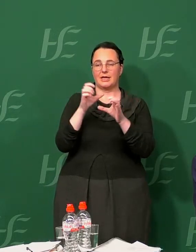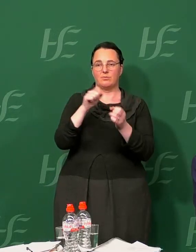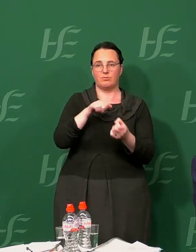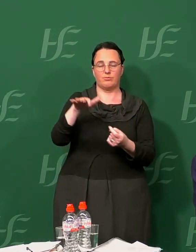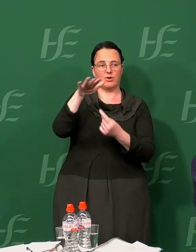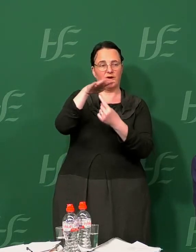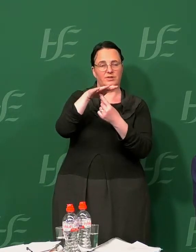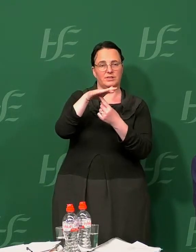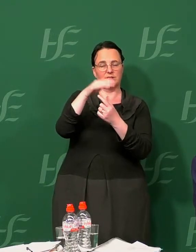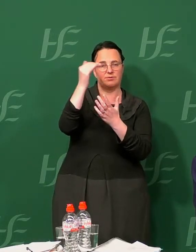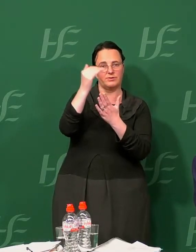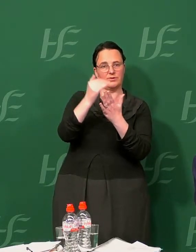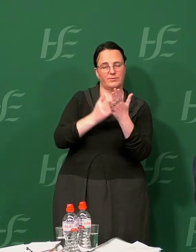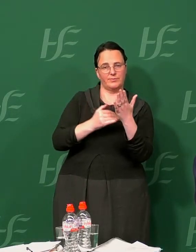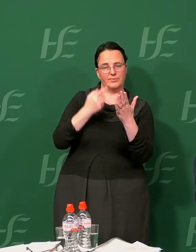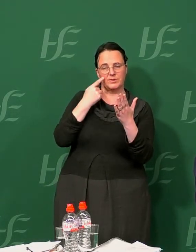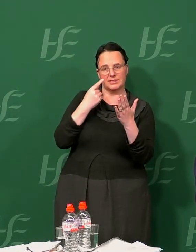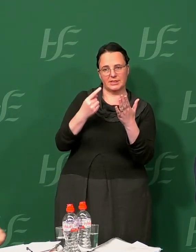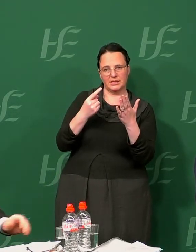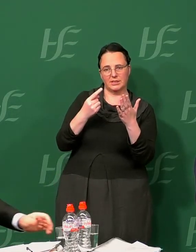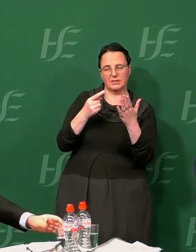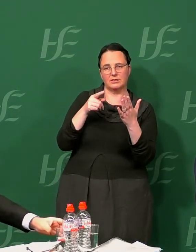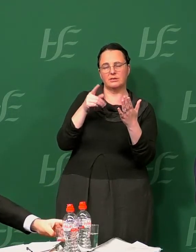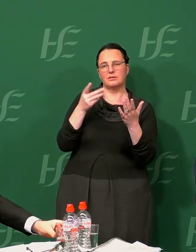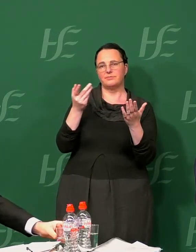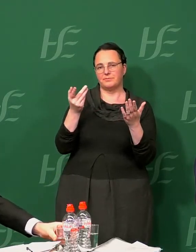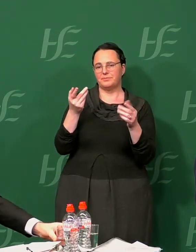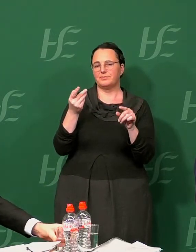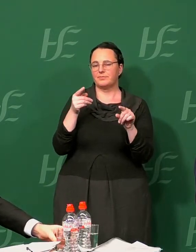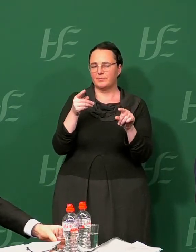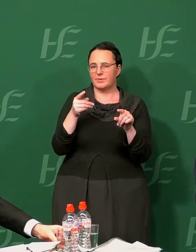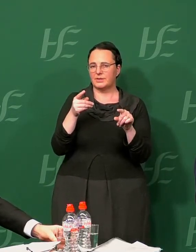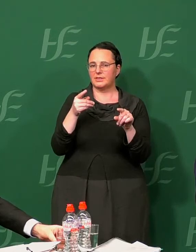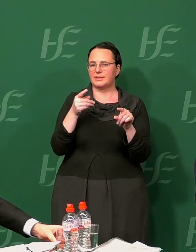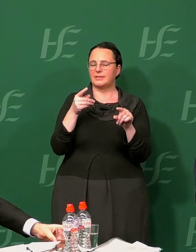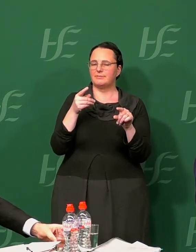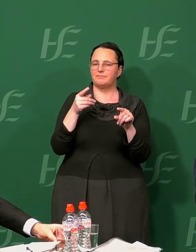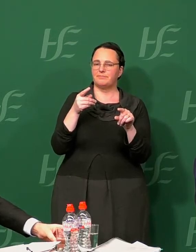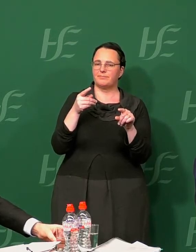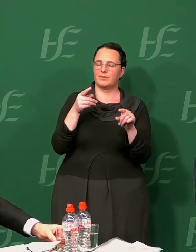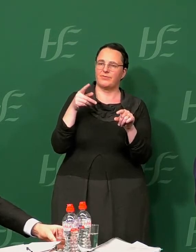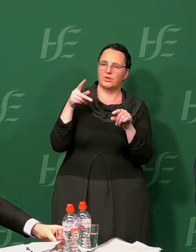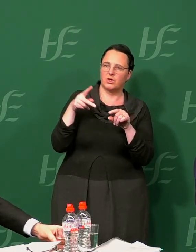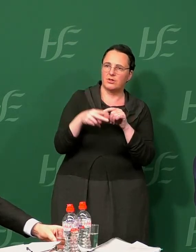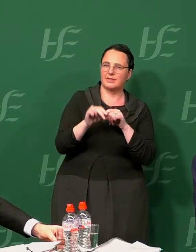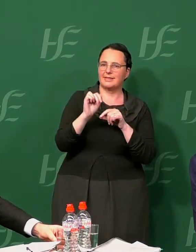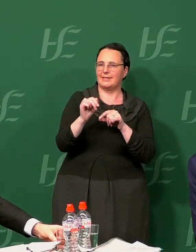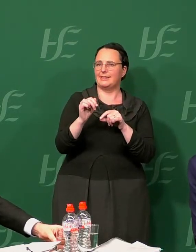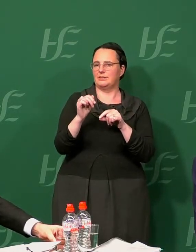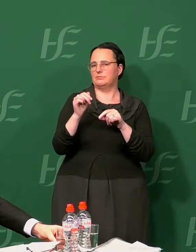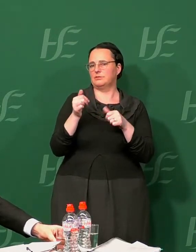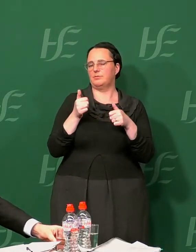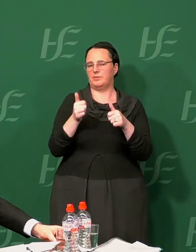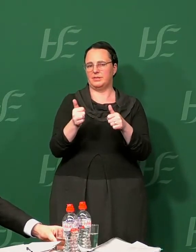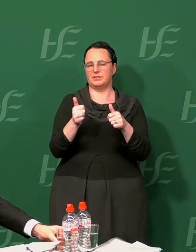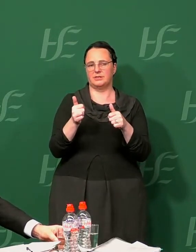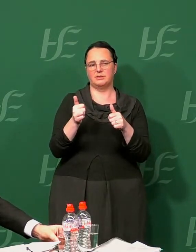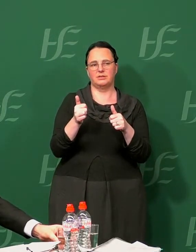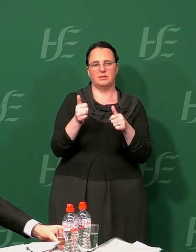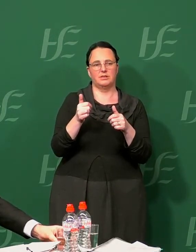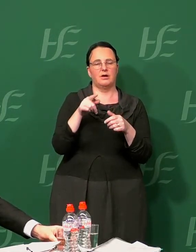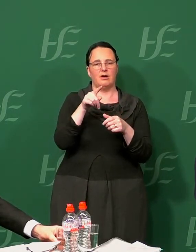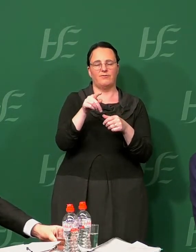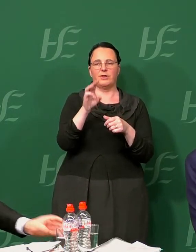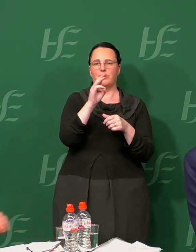the waning immunity and the greatly reduced ability of the existing completed